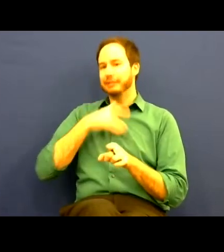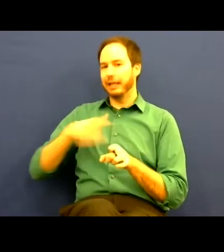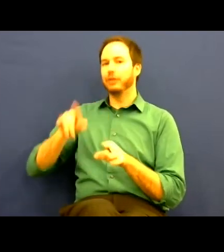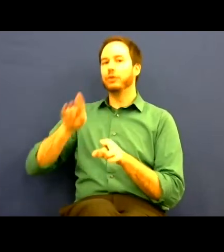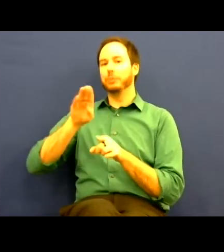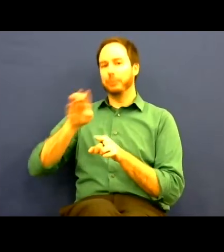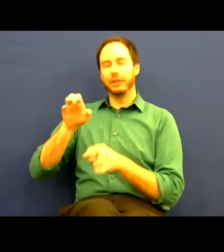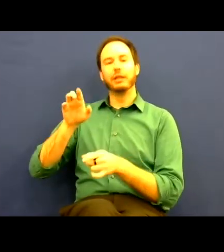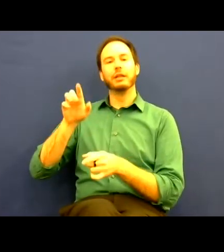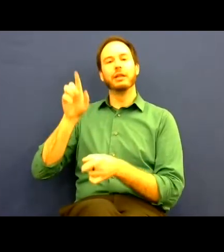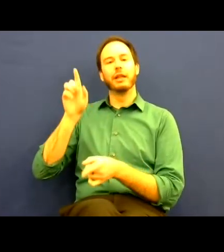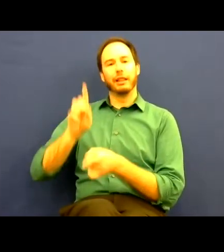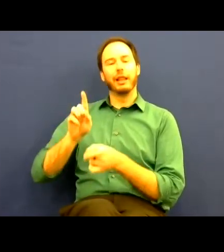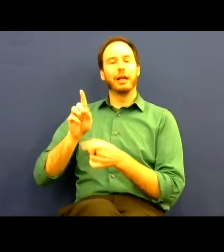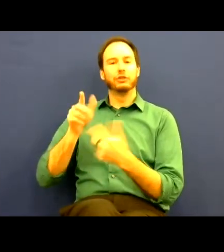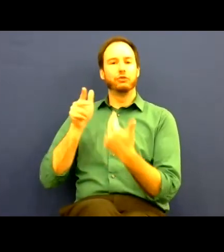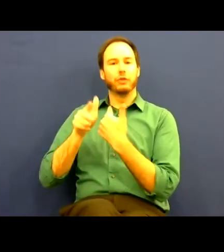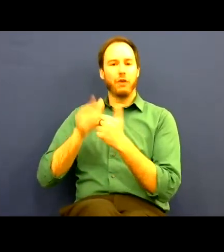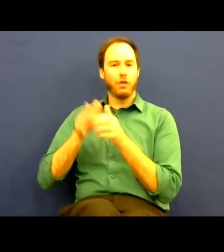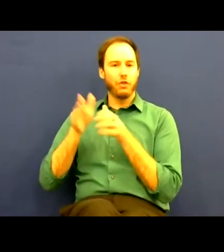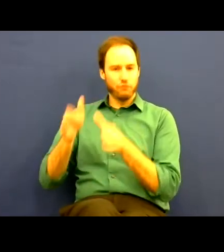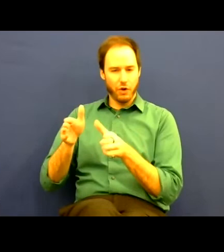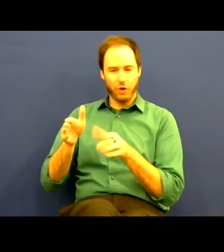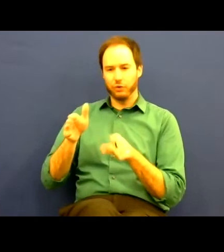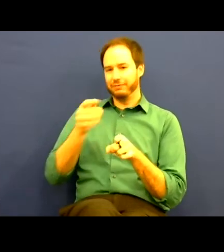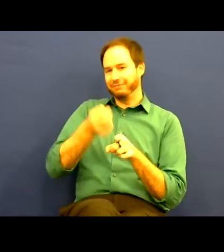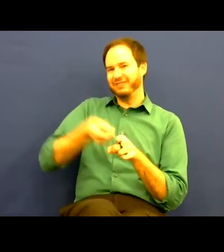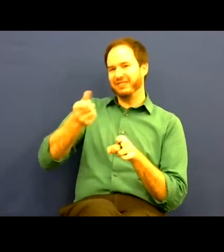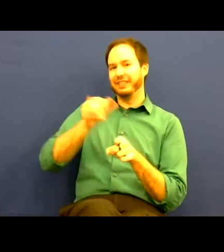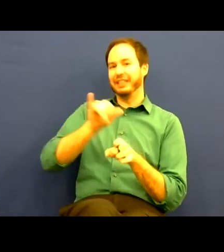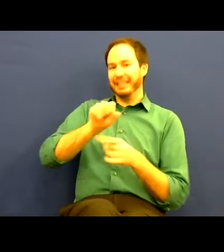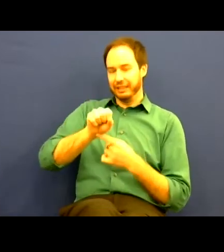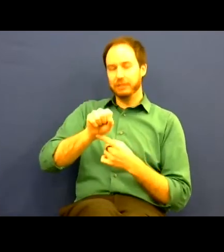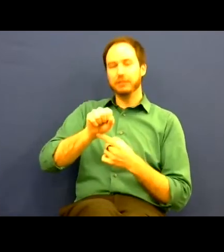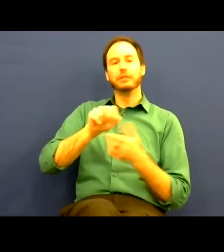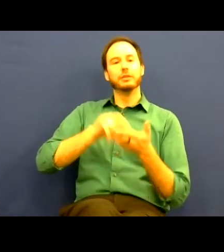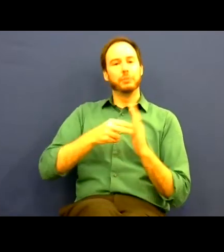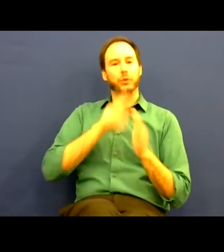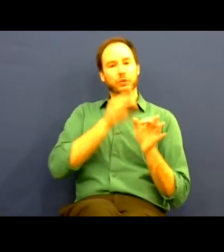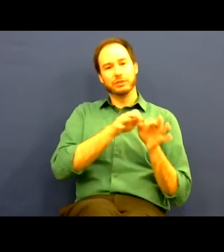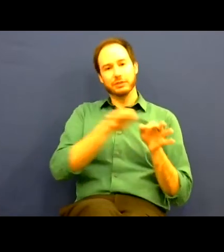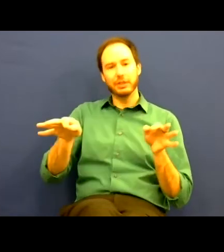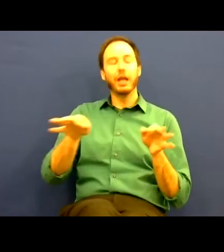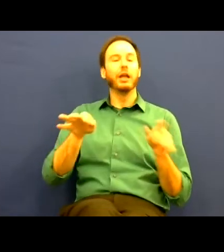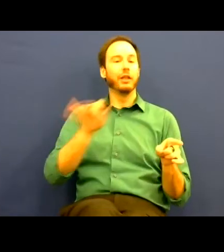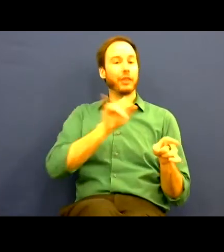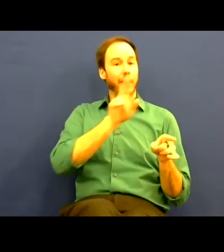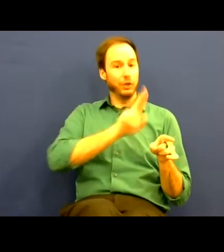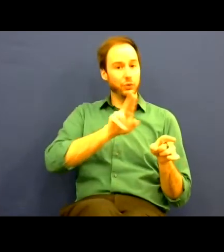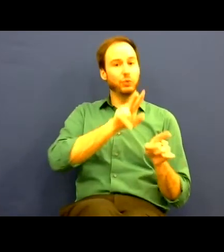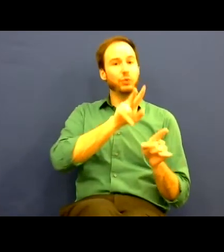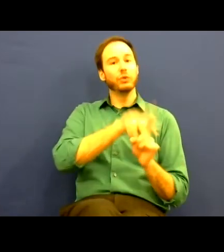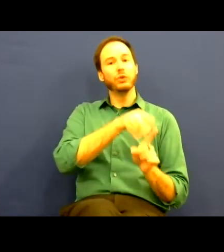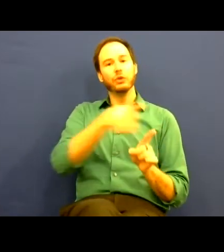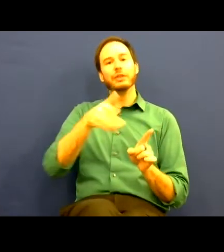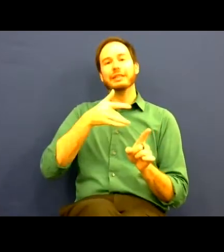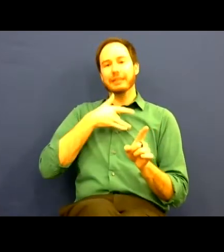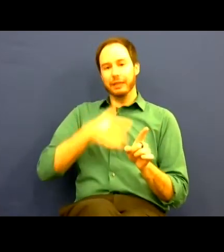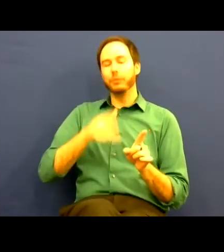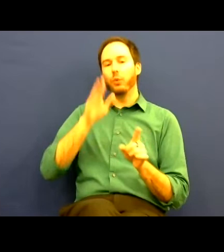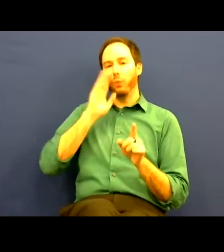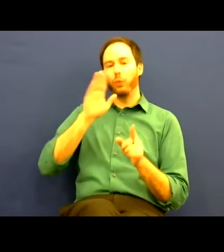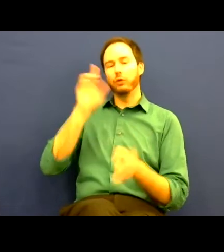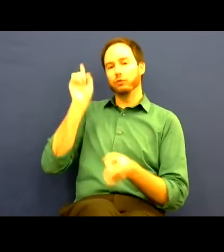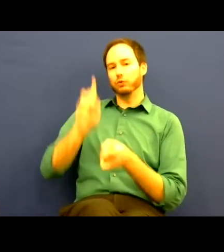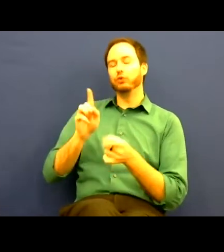that put less traffic on the road. So if you strike the word "is," it would say, so the uses there tend to be the ones that put less